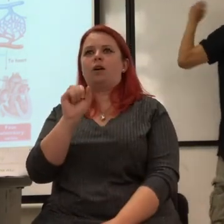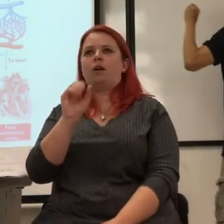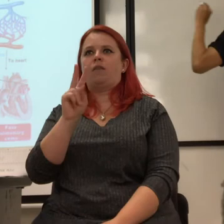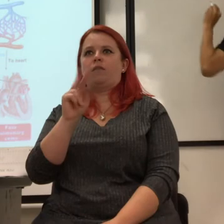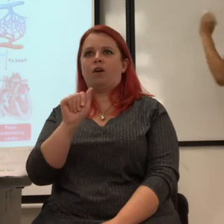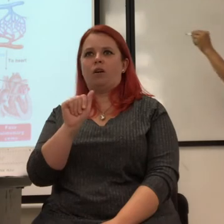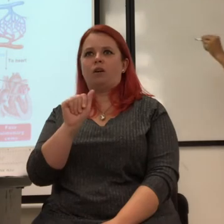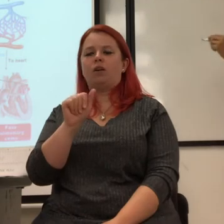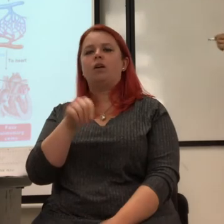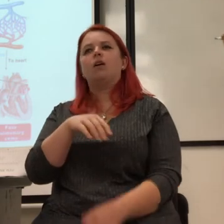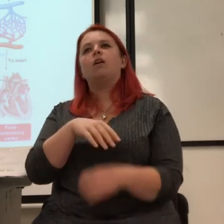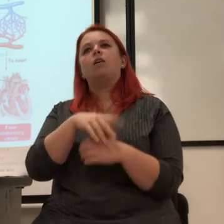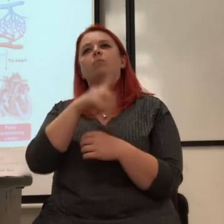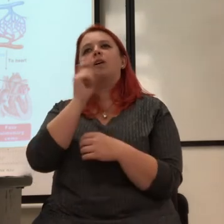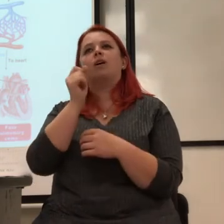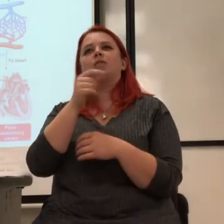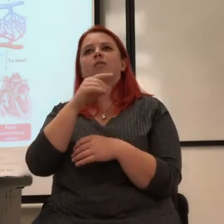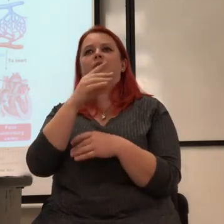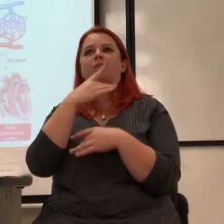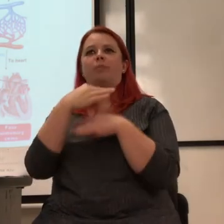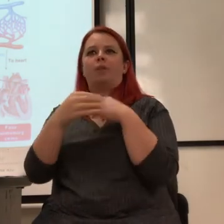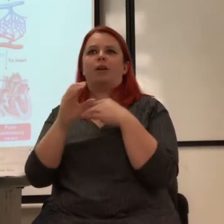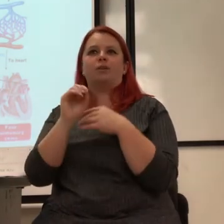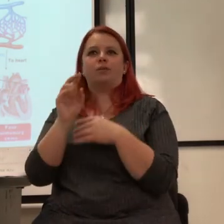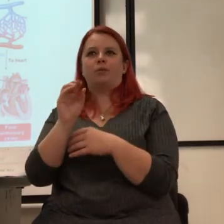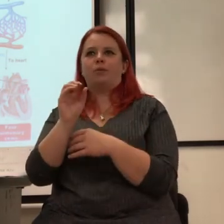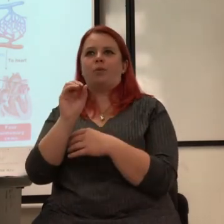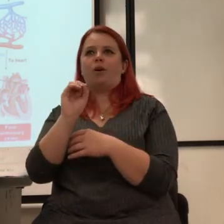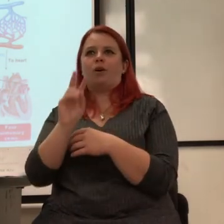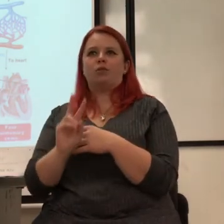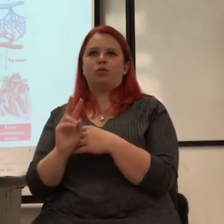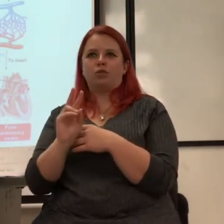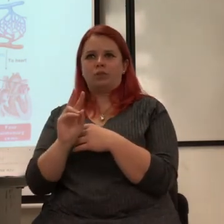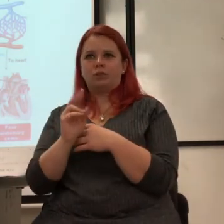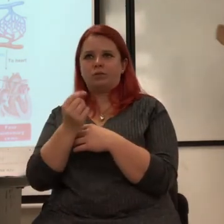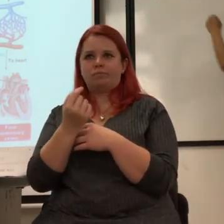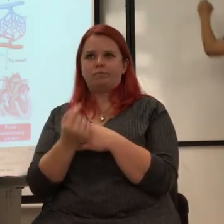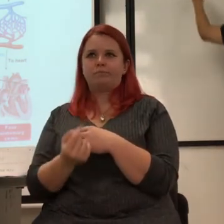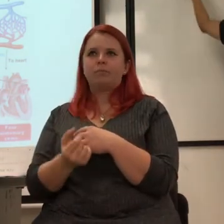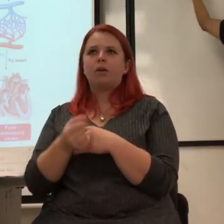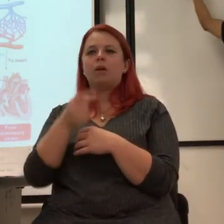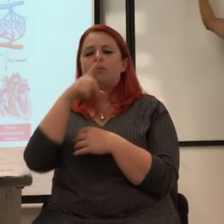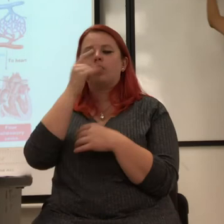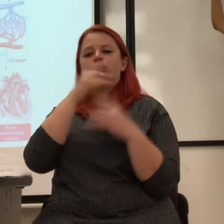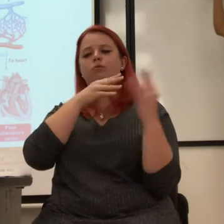because blood is deoxygenated. You're draining it to that chamber of the heart,